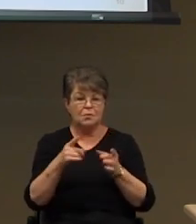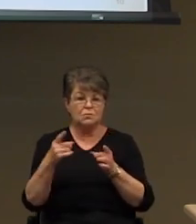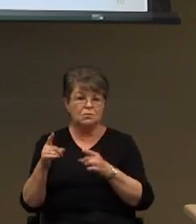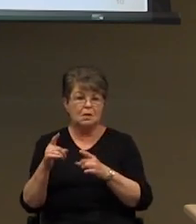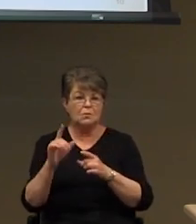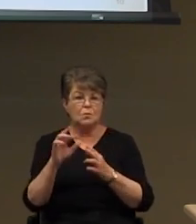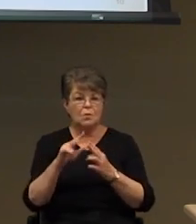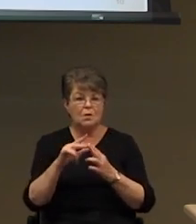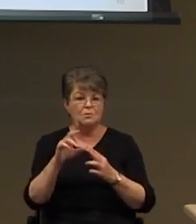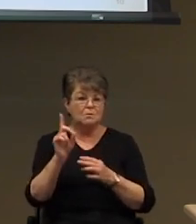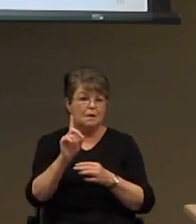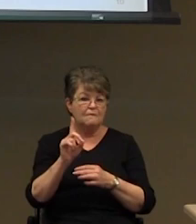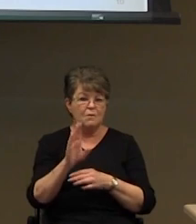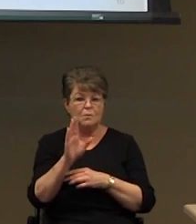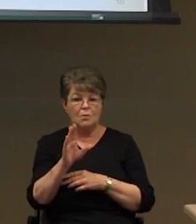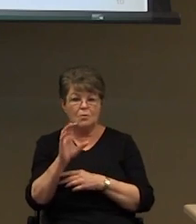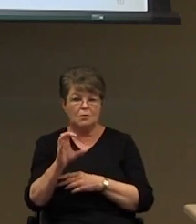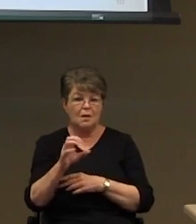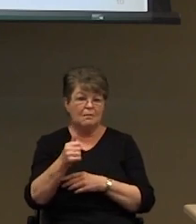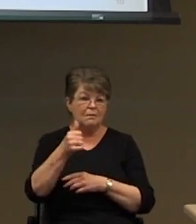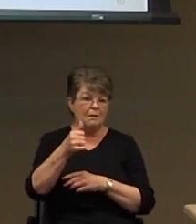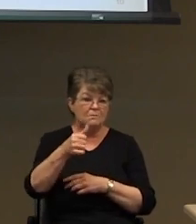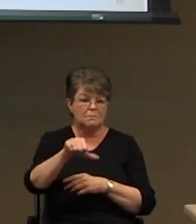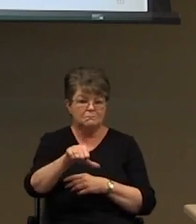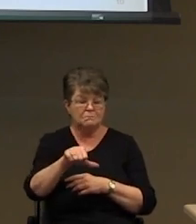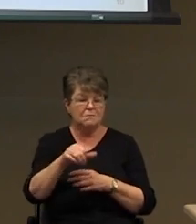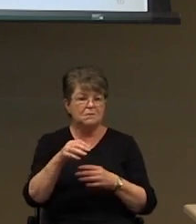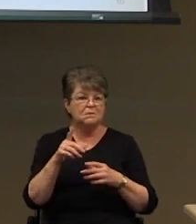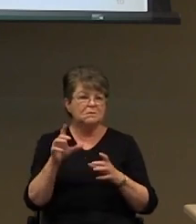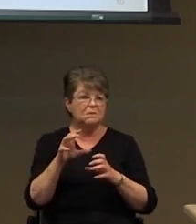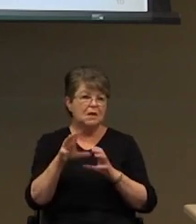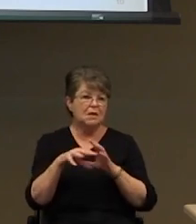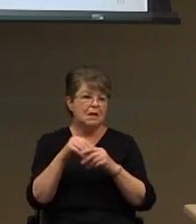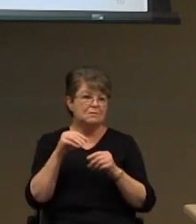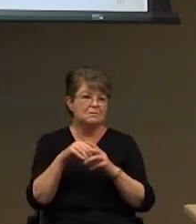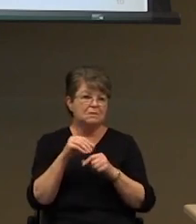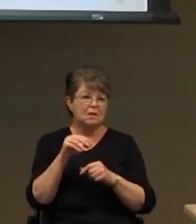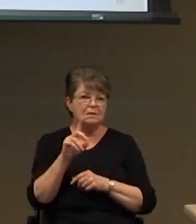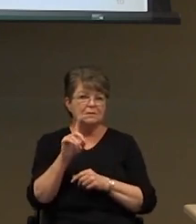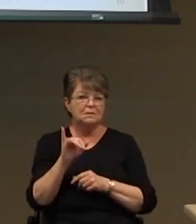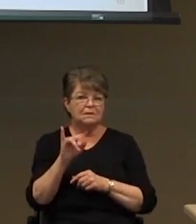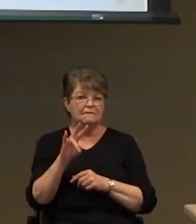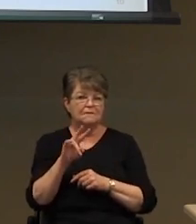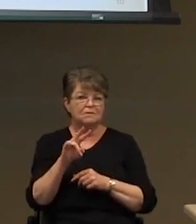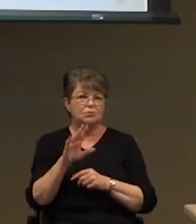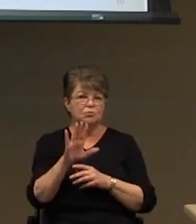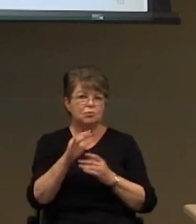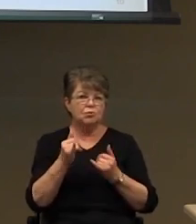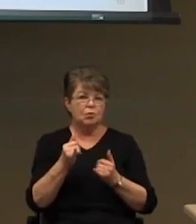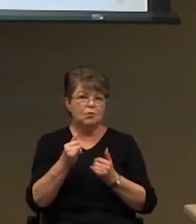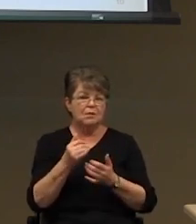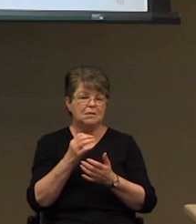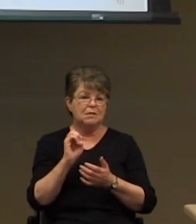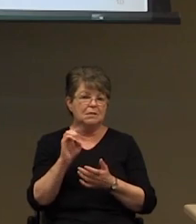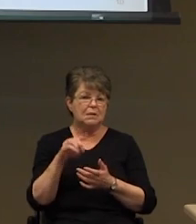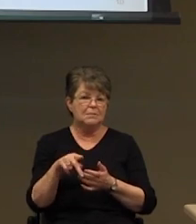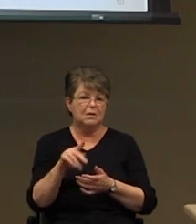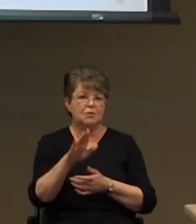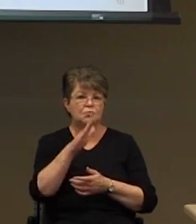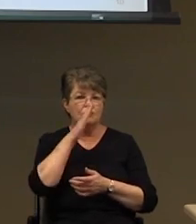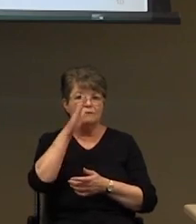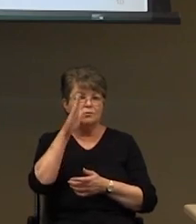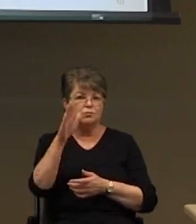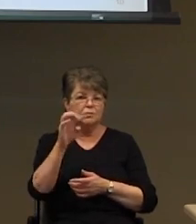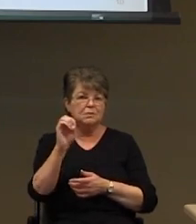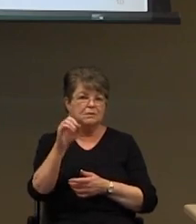not Danville County gets a thumbs up or thumbs down is done outside of the vision of your current economic development organization, your future